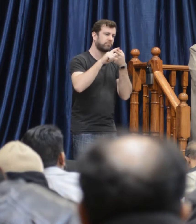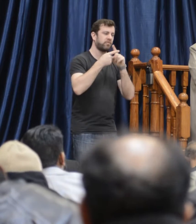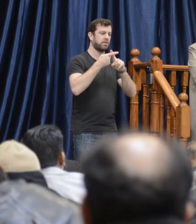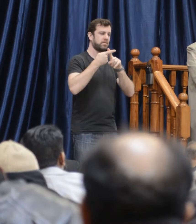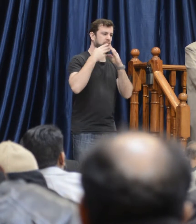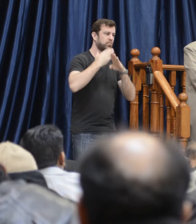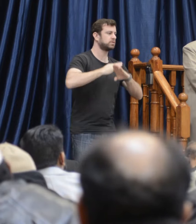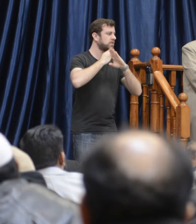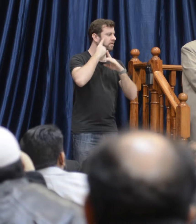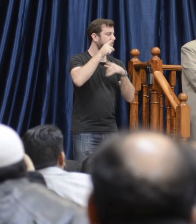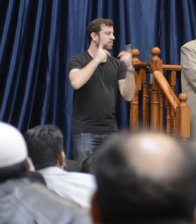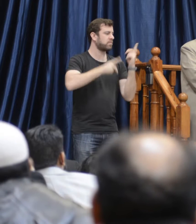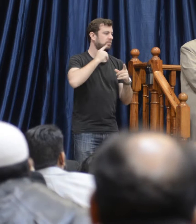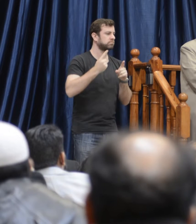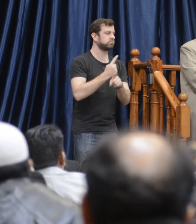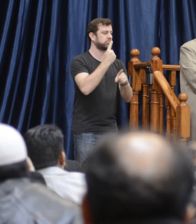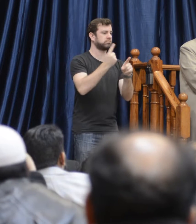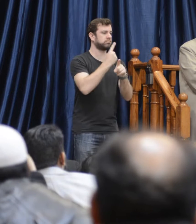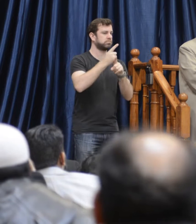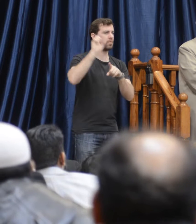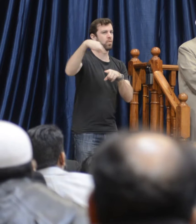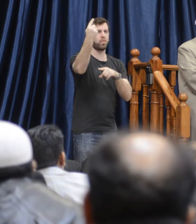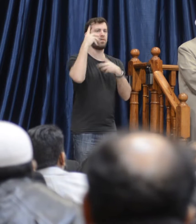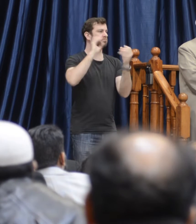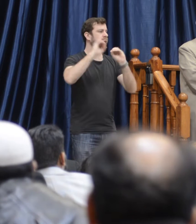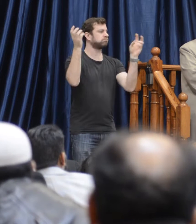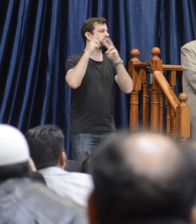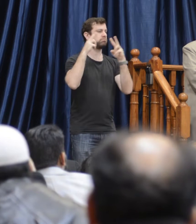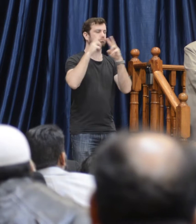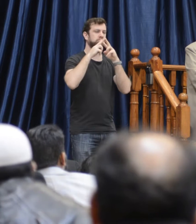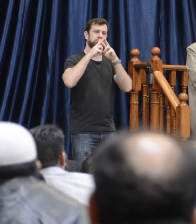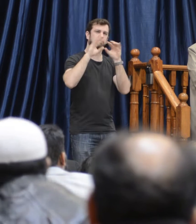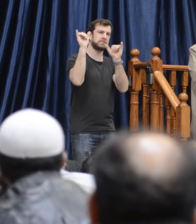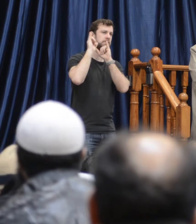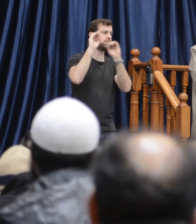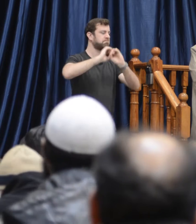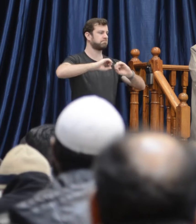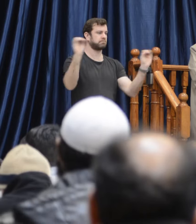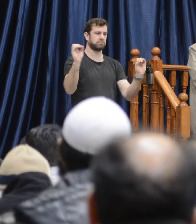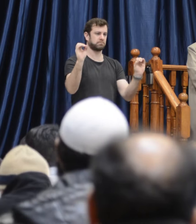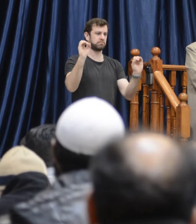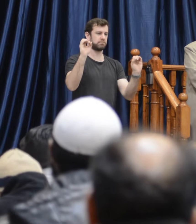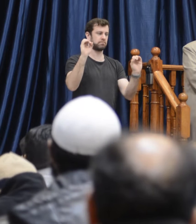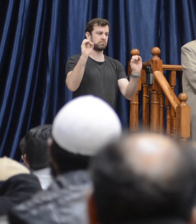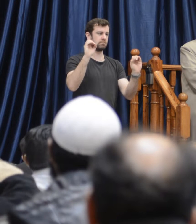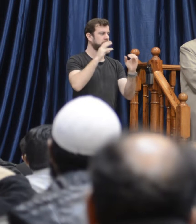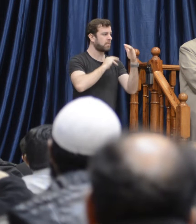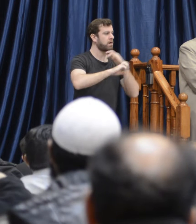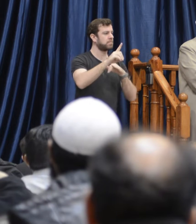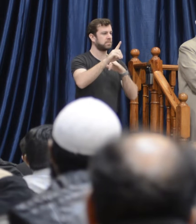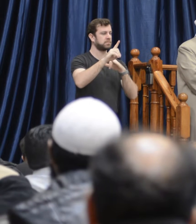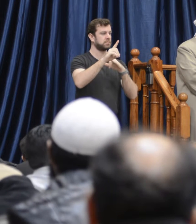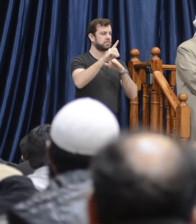bear witness that Allah is one and has no partners, and that Muhammad, the son of Abdullah, is